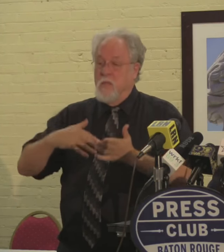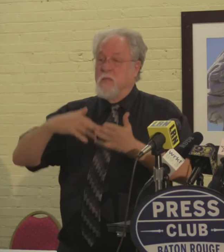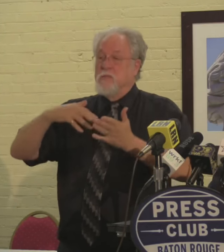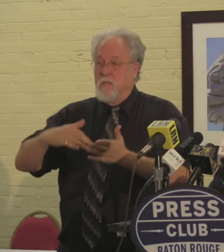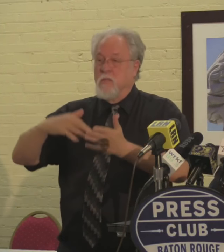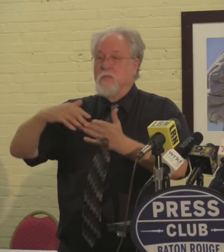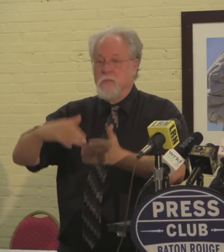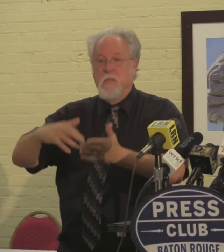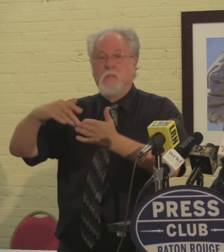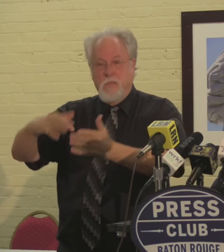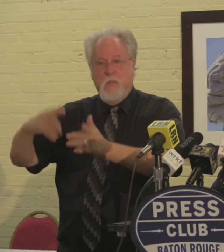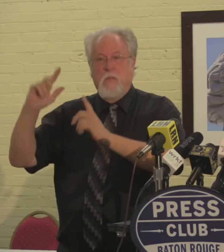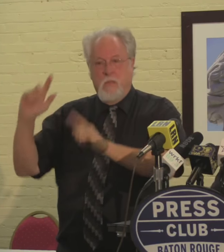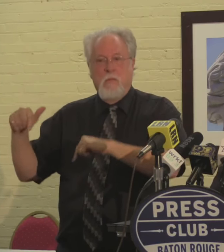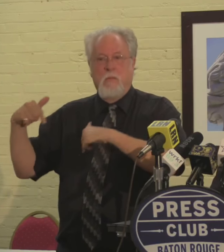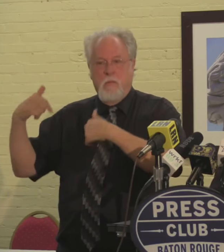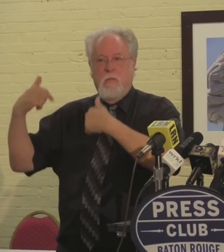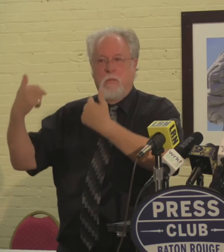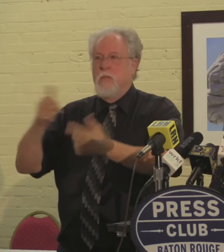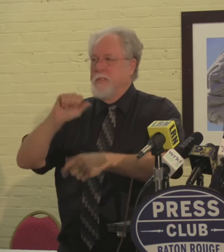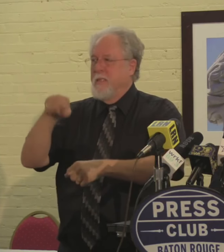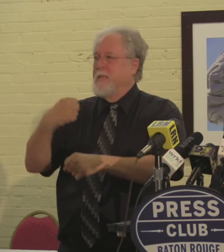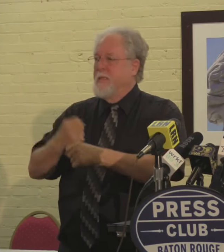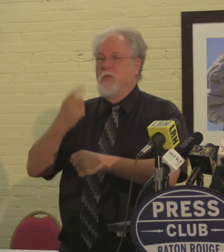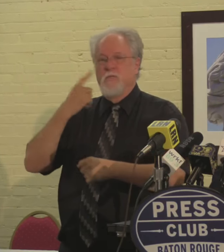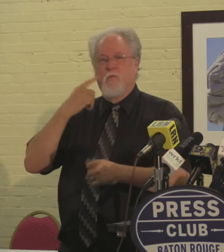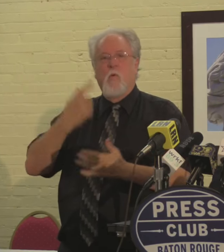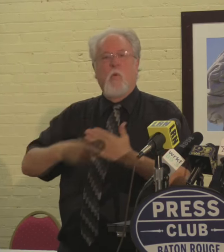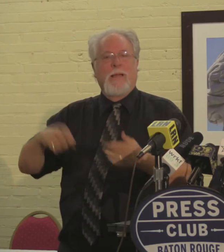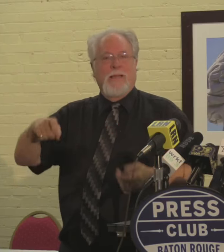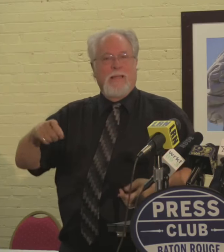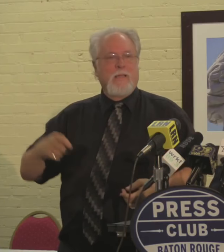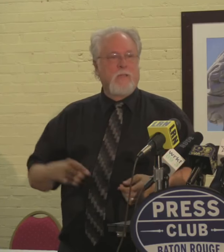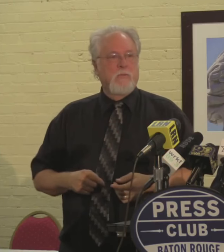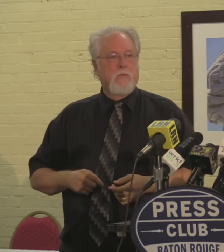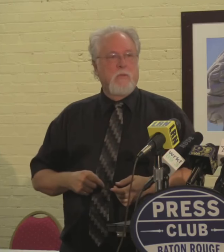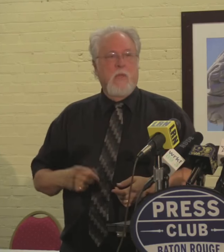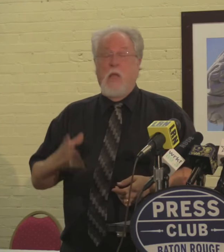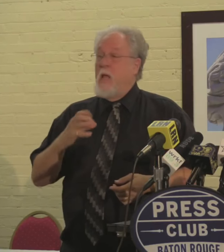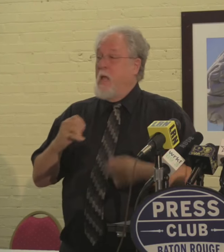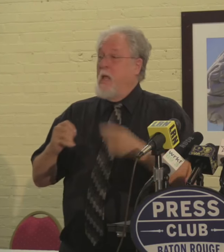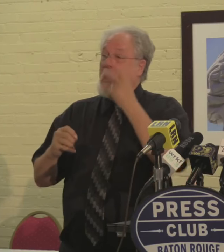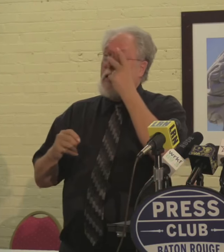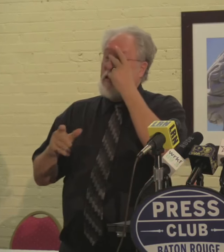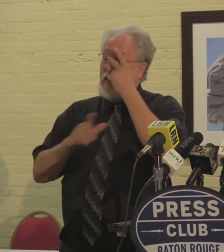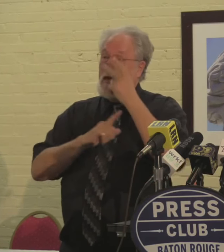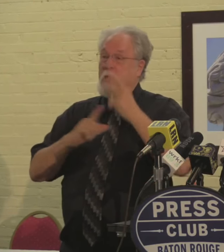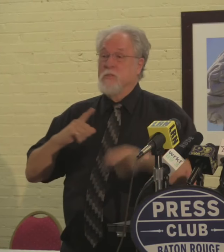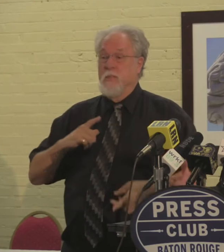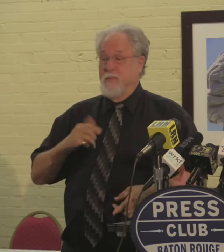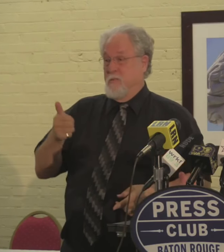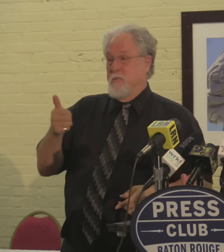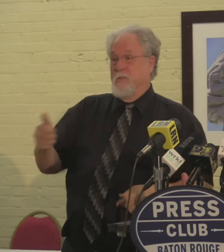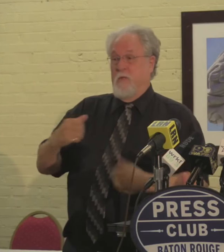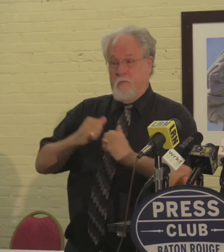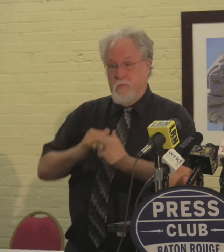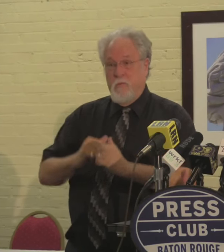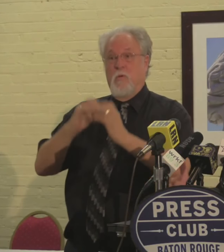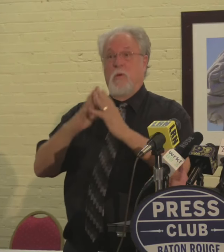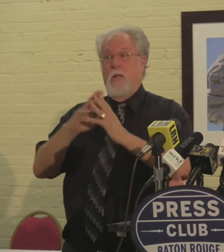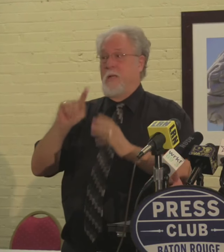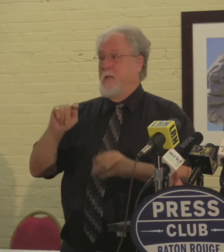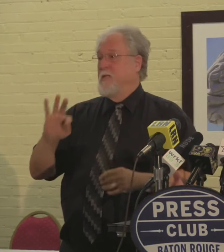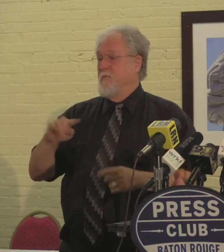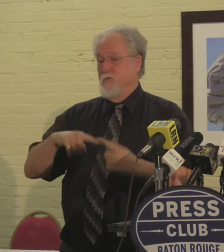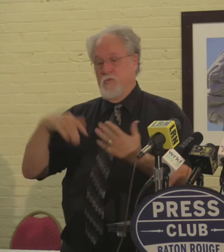for the last several decades in Louisiana about what needs to happen. And in fact, the legislature created a task force